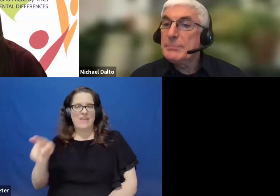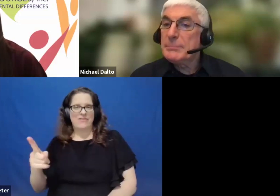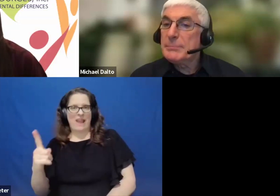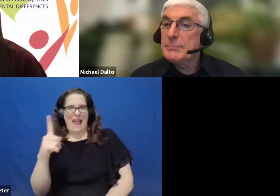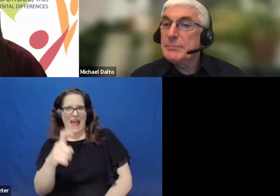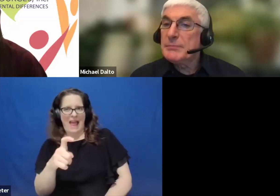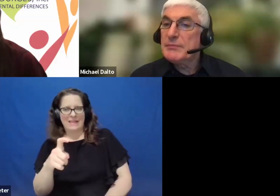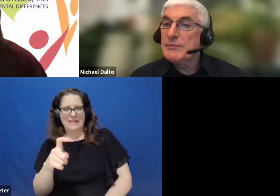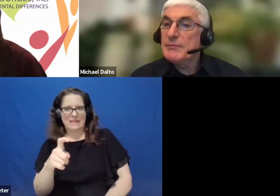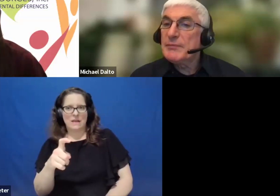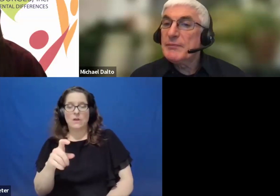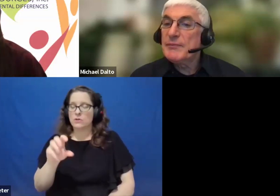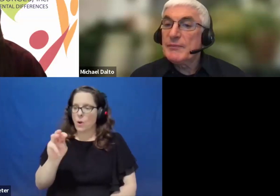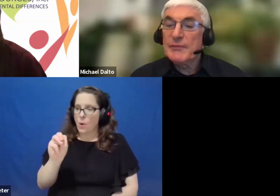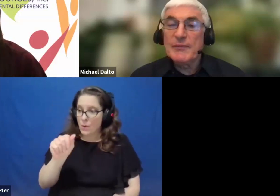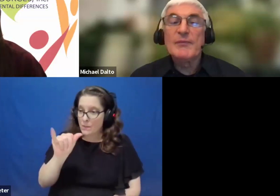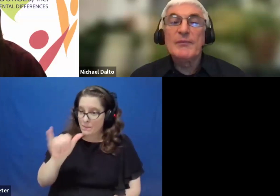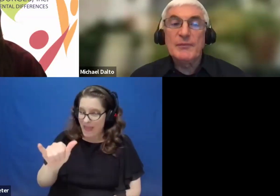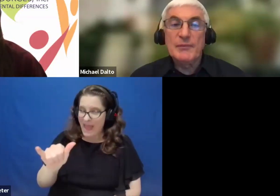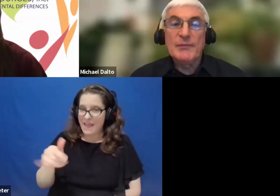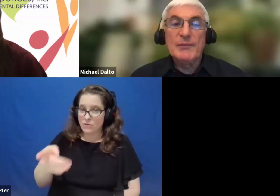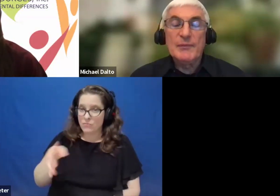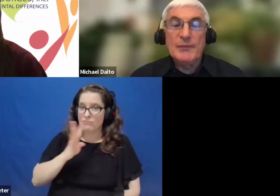actually gonna allow you to talk, May.